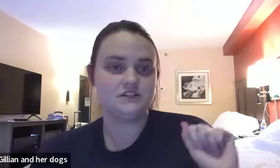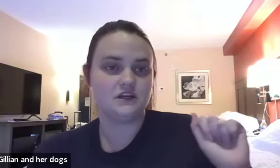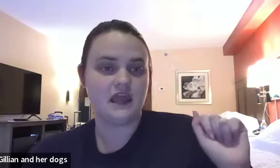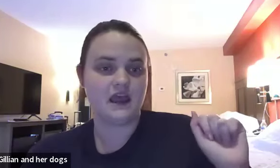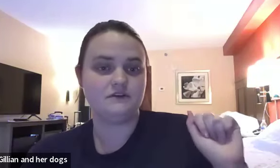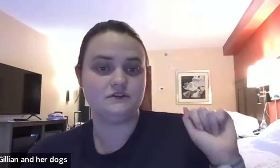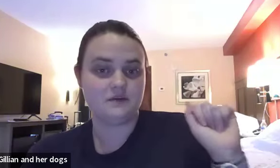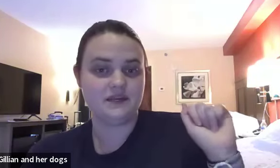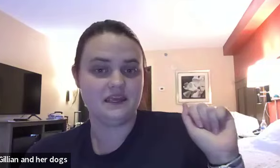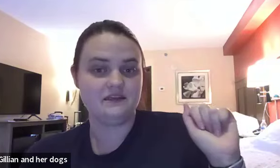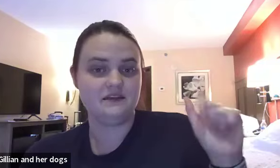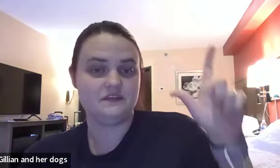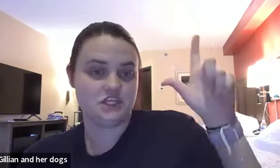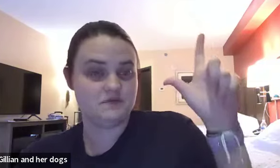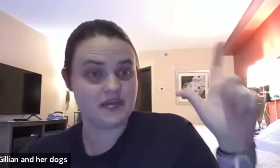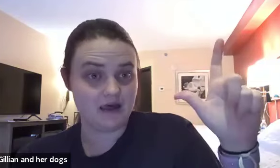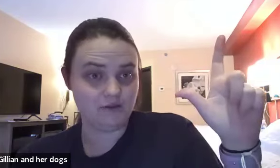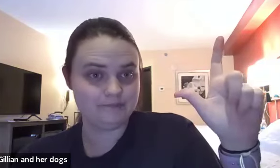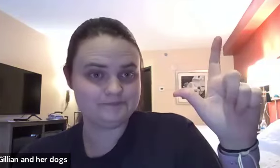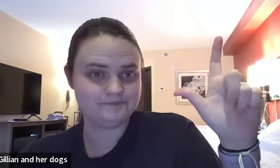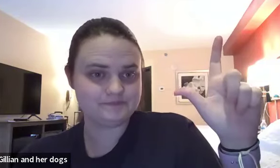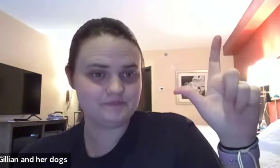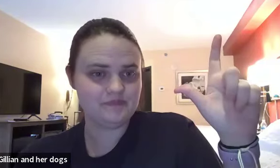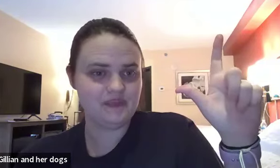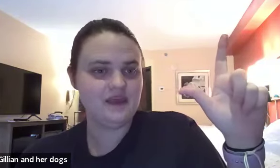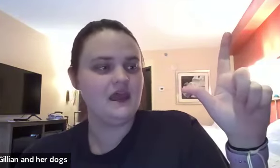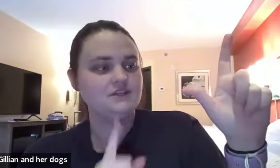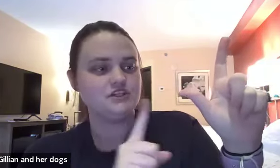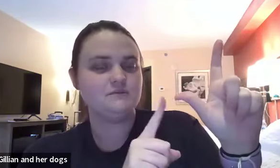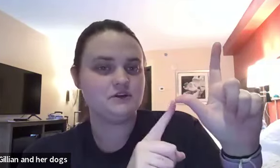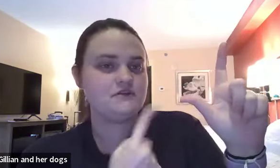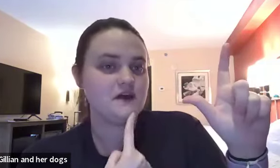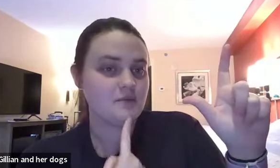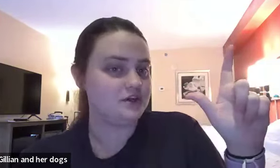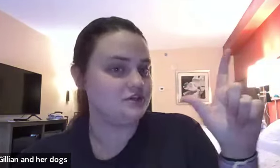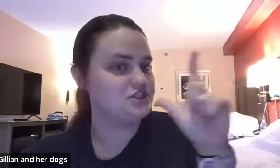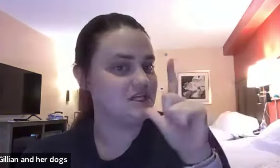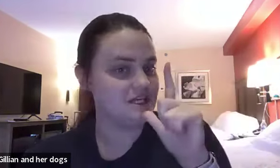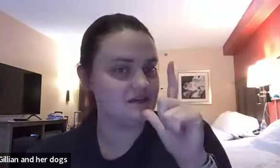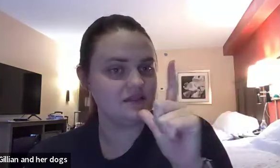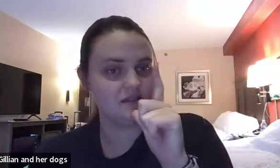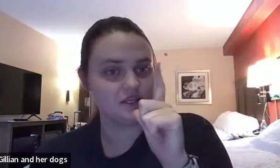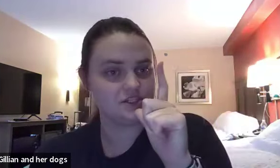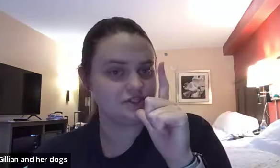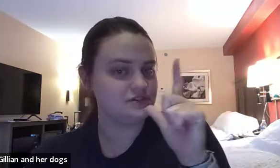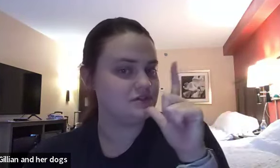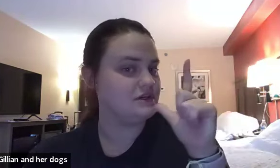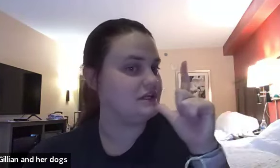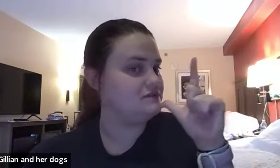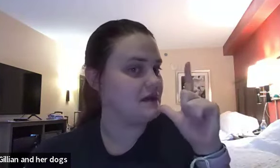going to have your dominant hand in the shape of an L. And you're going to put your thumb on your chin, lunch. And you tap